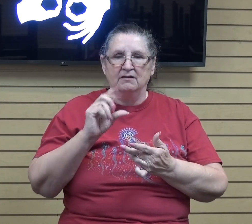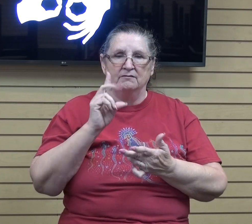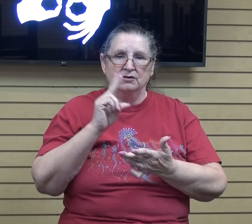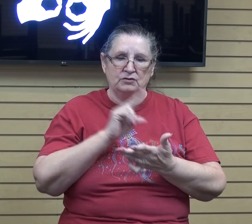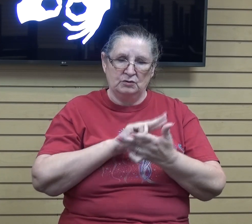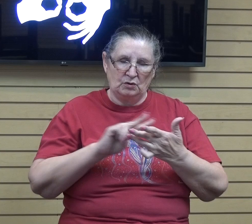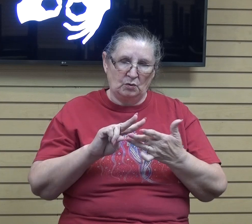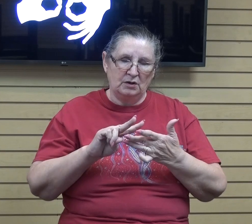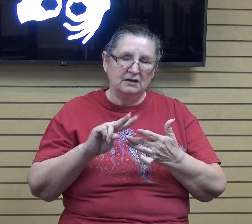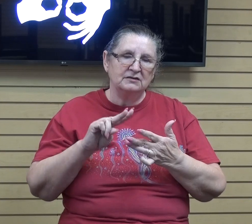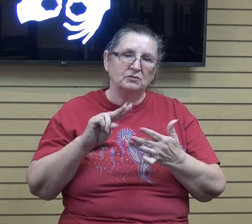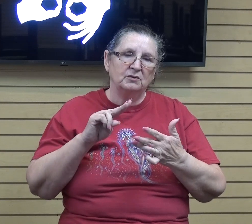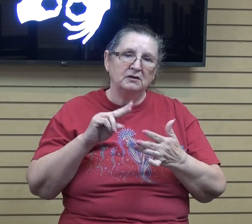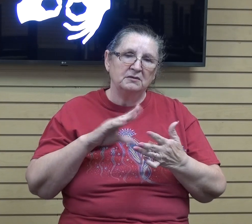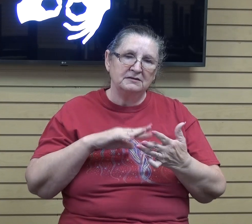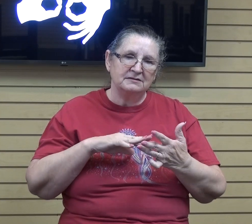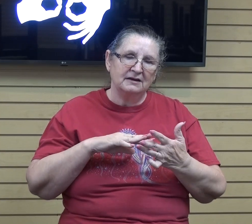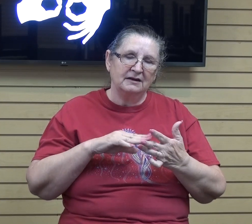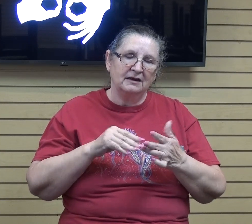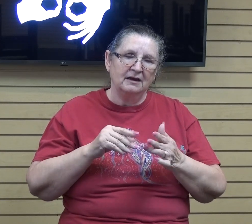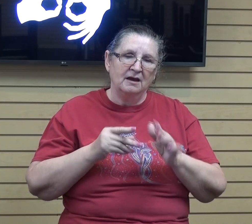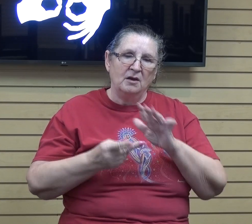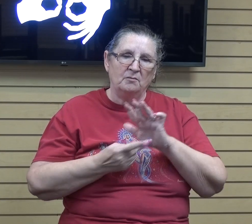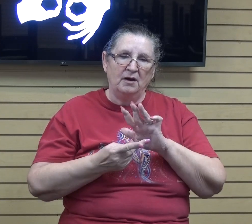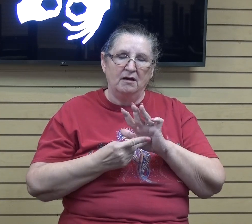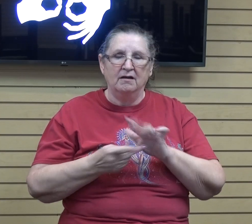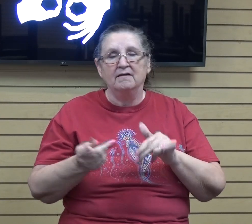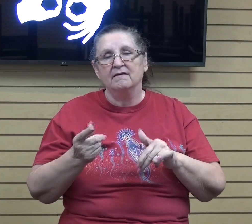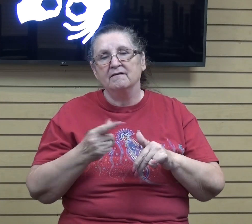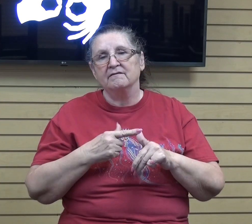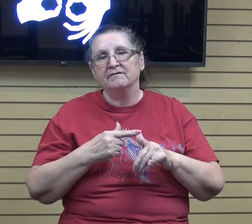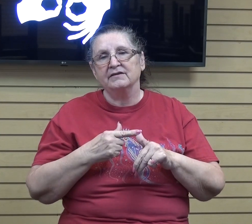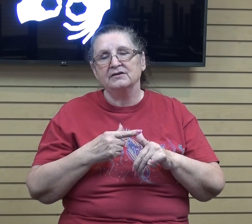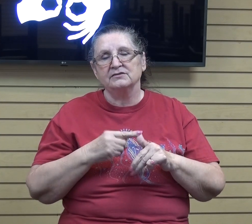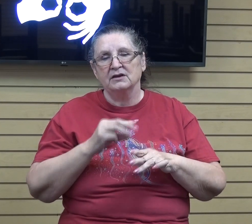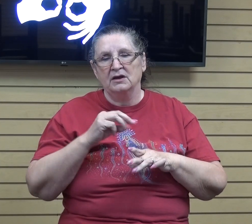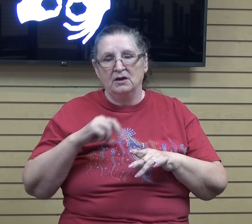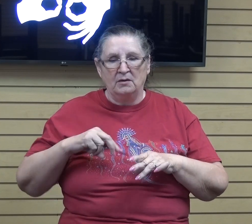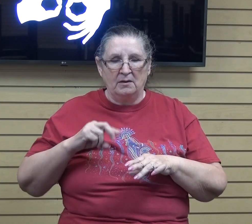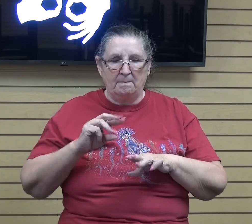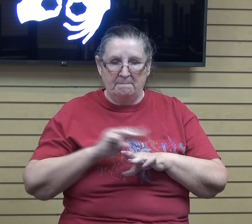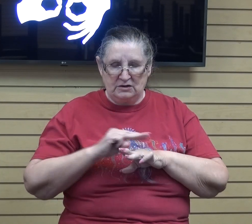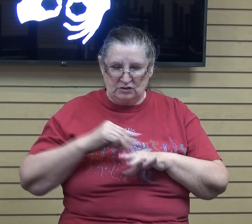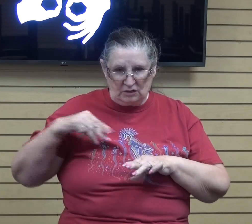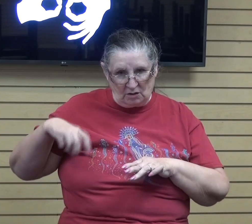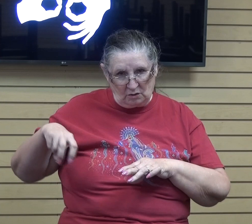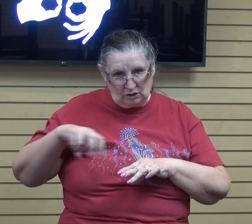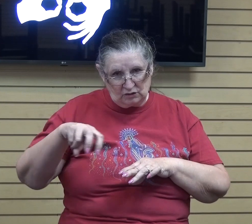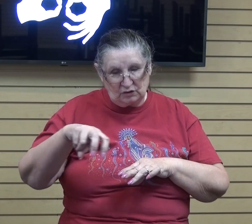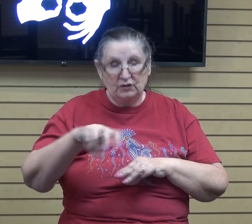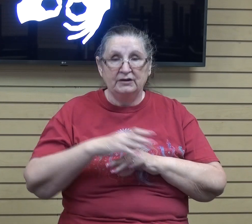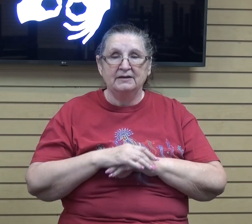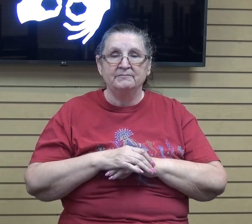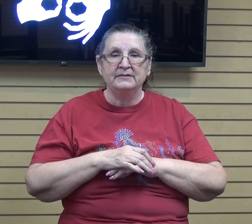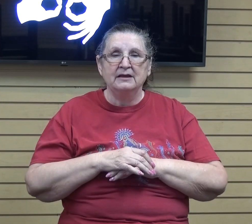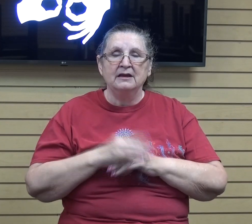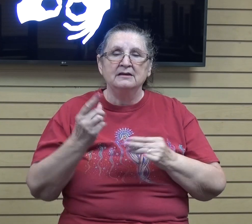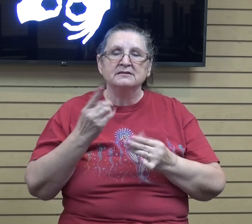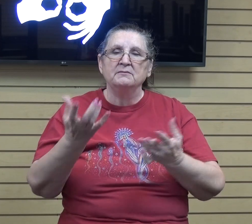taking a look at the Apostle Paul's first missionary journey. And there's something that I wanted to show you